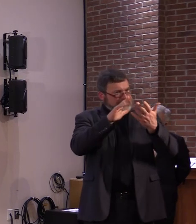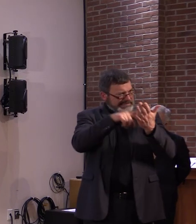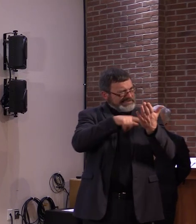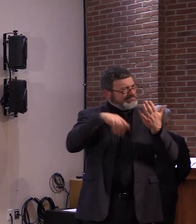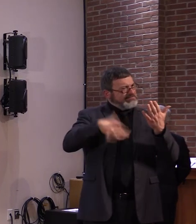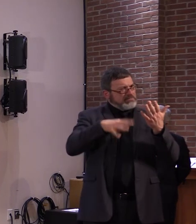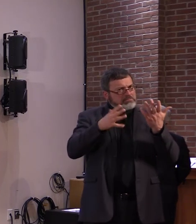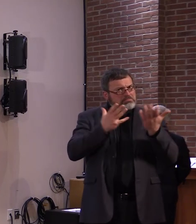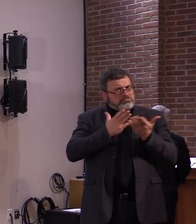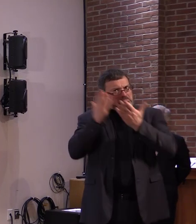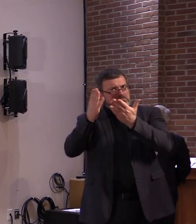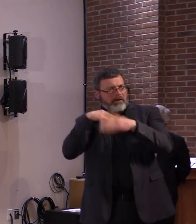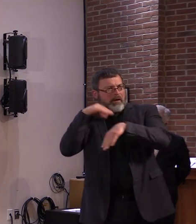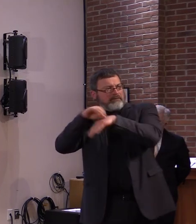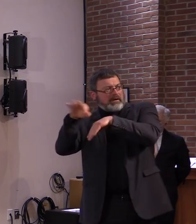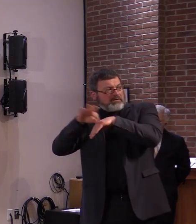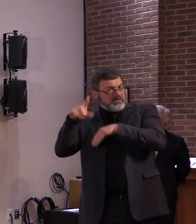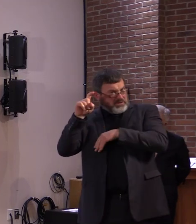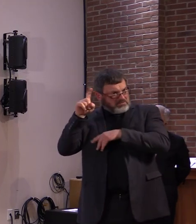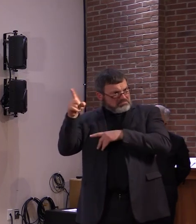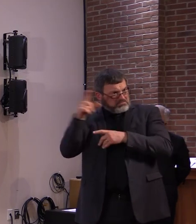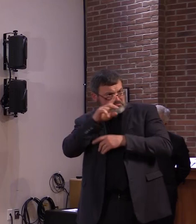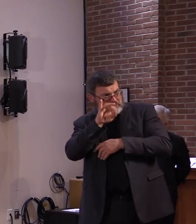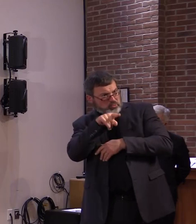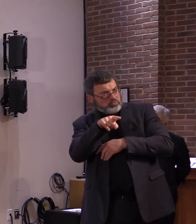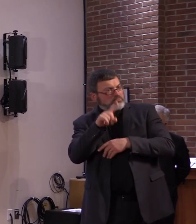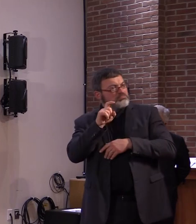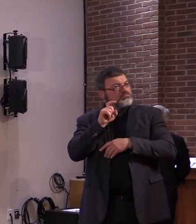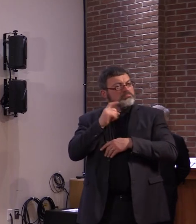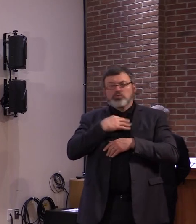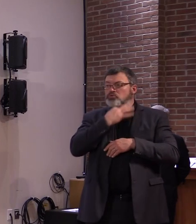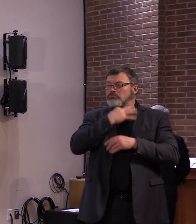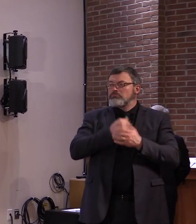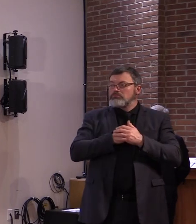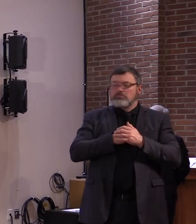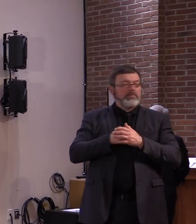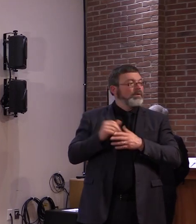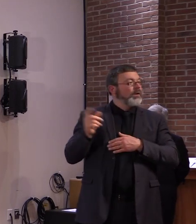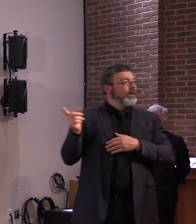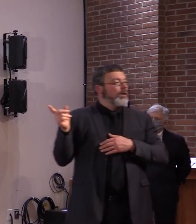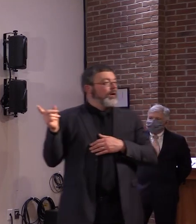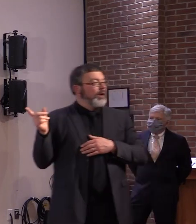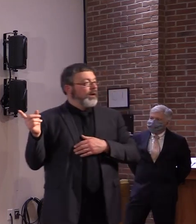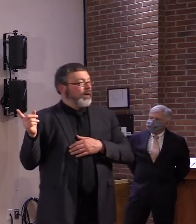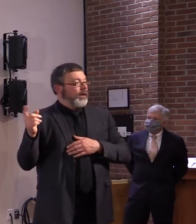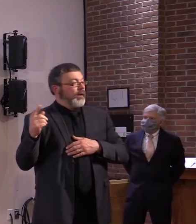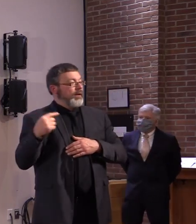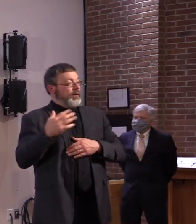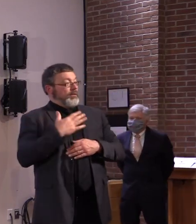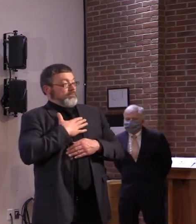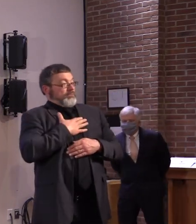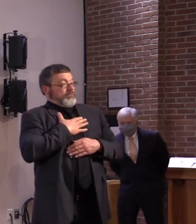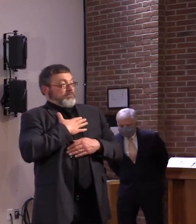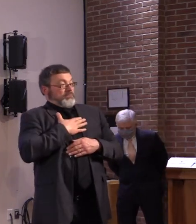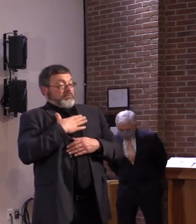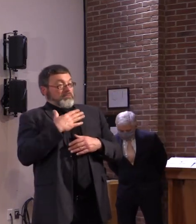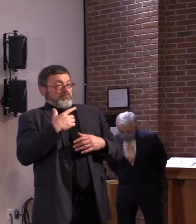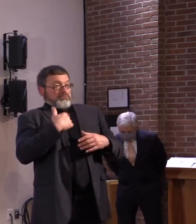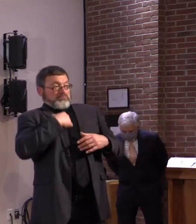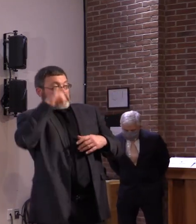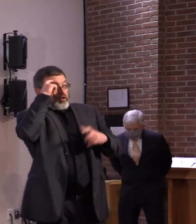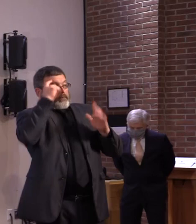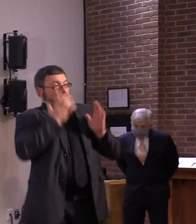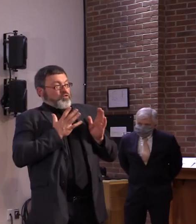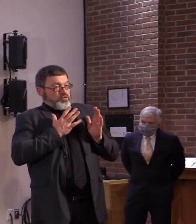them? I'll speak from the gubernatorial level first, and then Dr. Levine can talk about